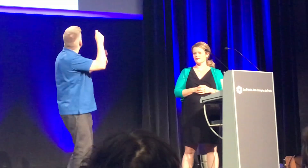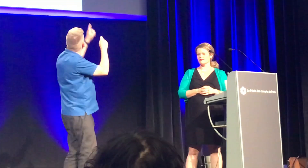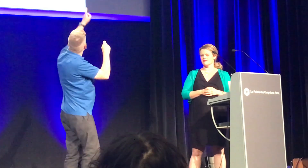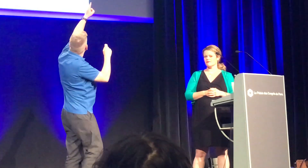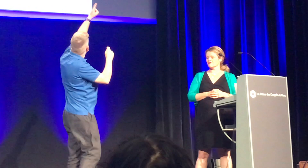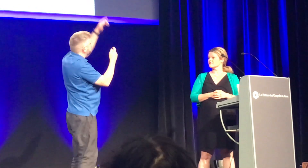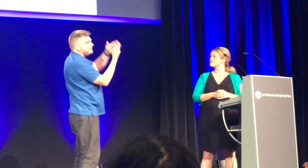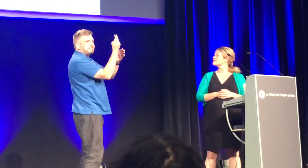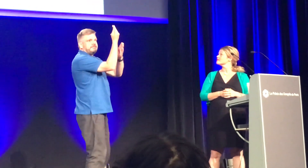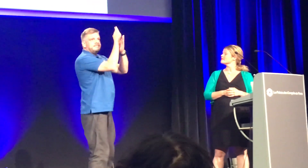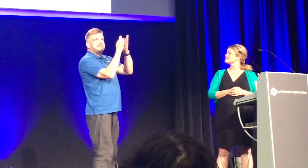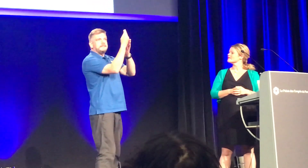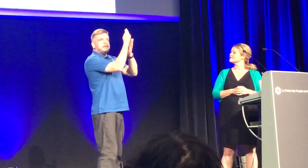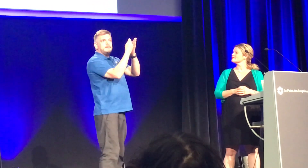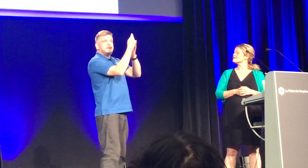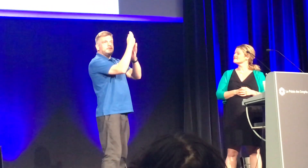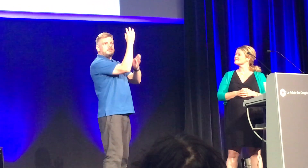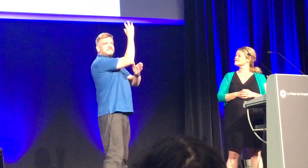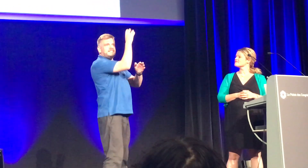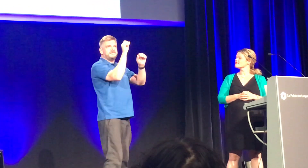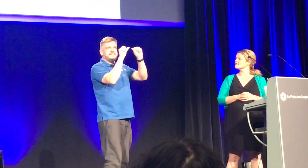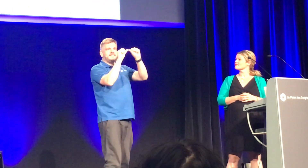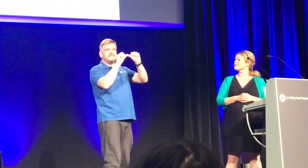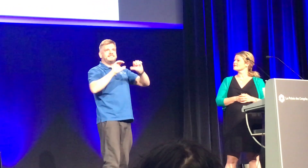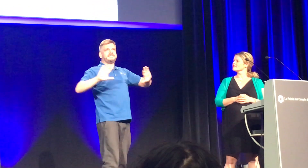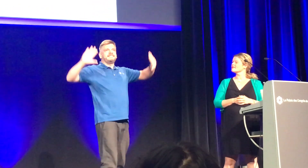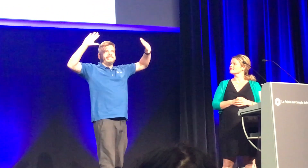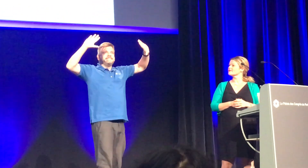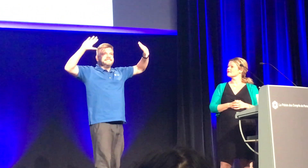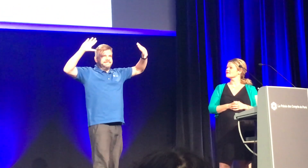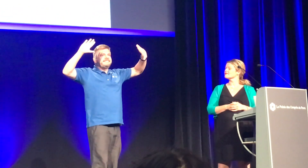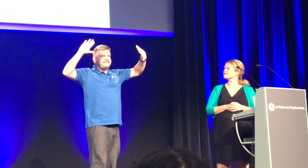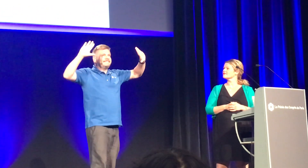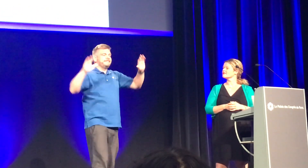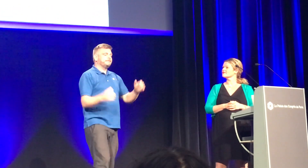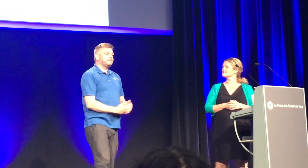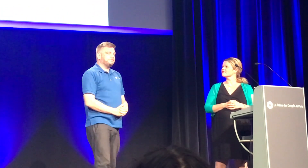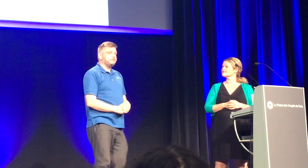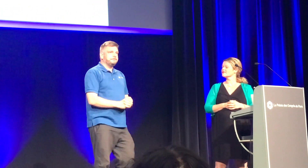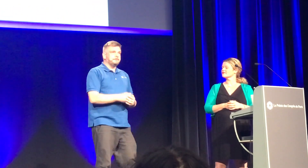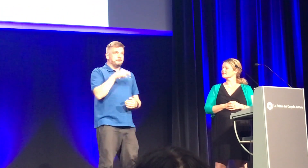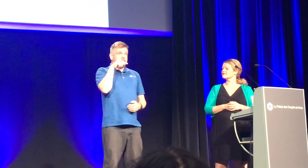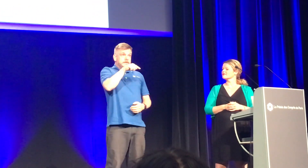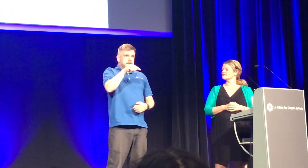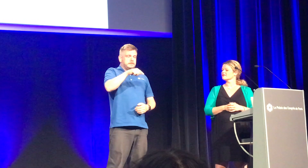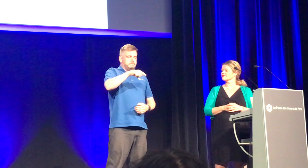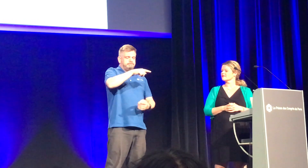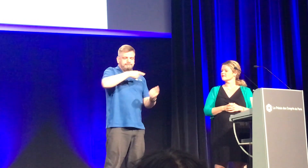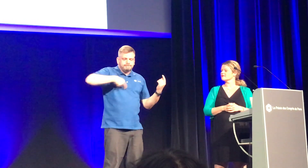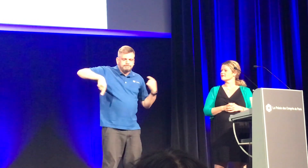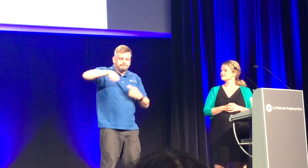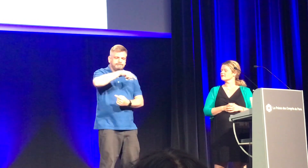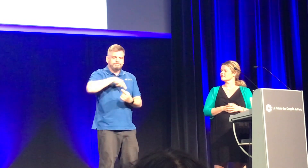And you can see the logo of the Open Sign project up on the PowerPoint. And this is our sign, Open Sign.